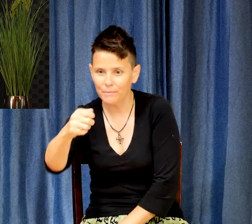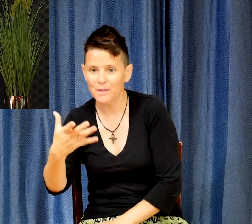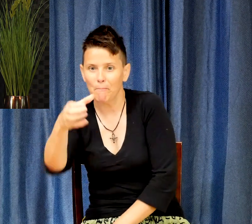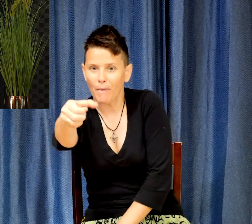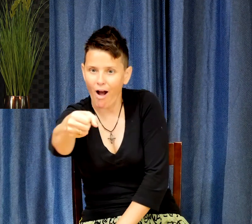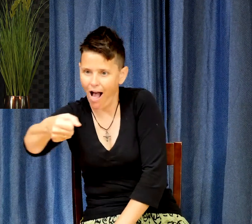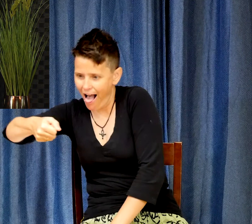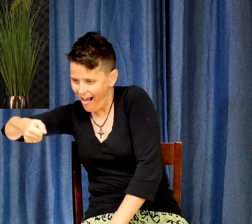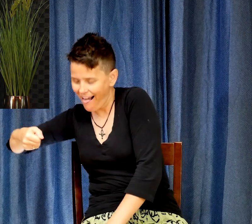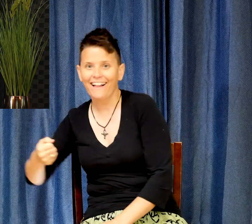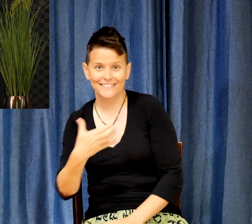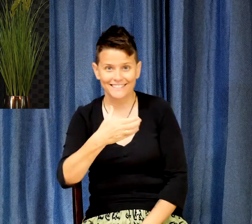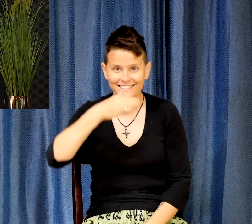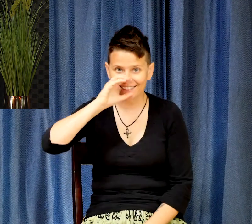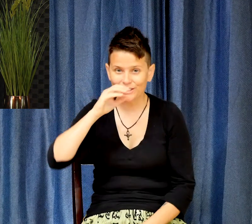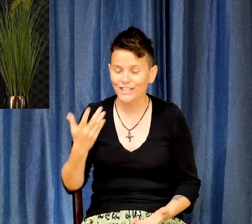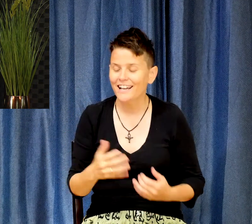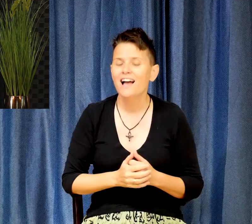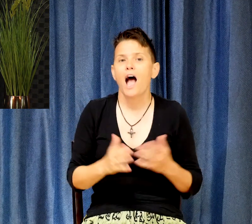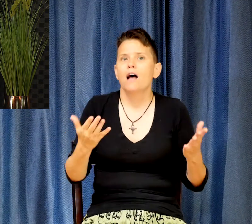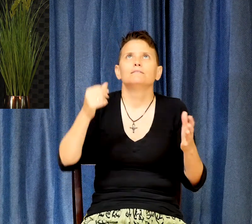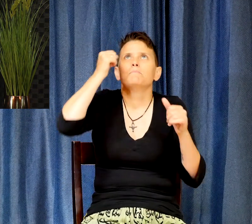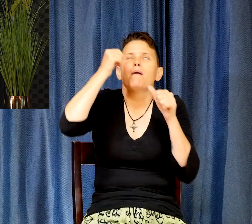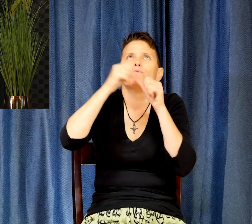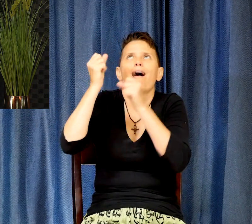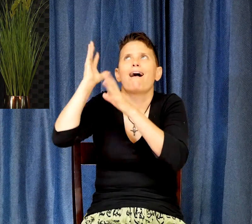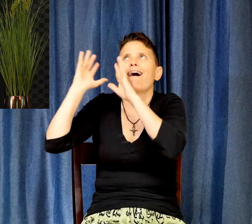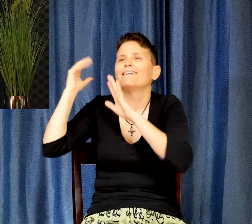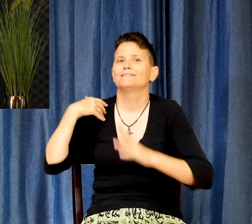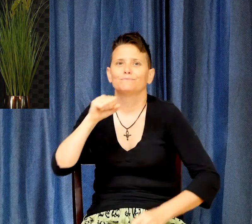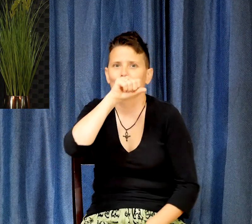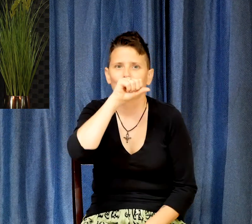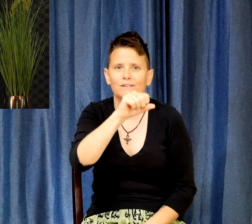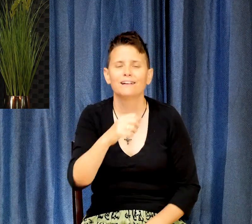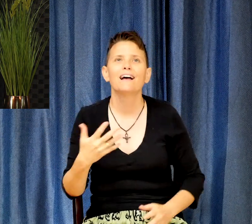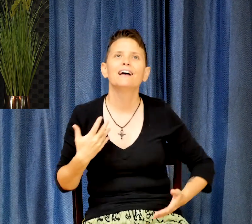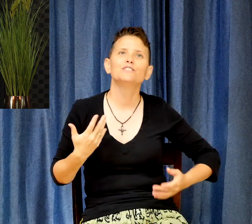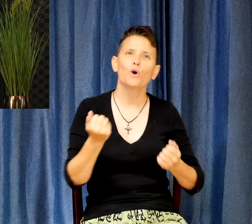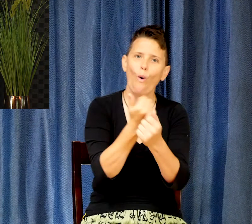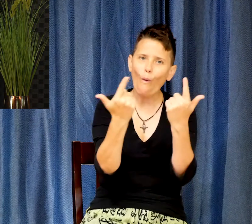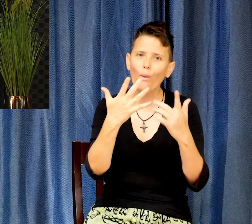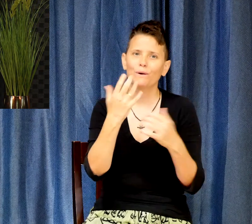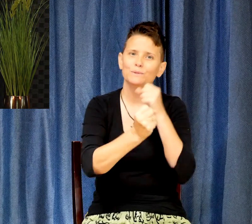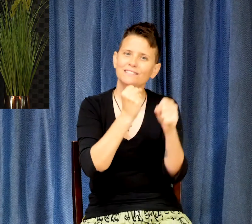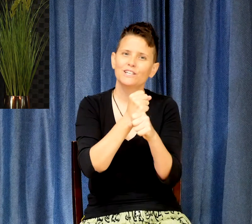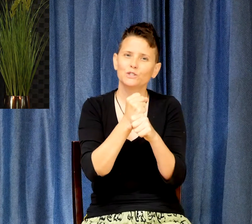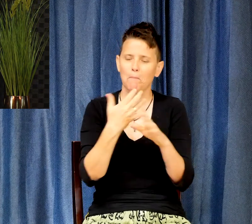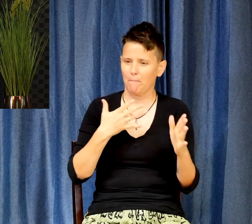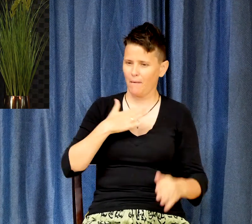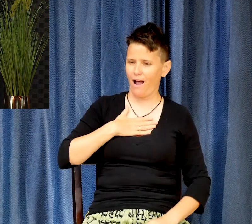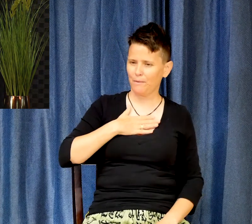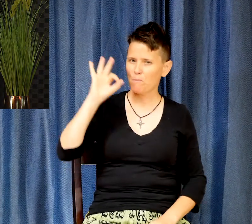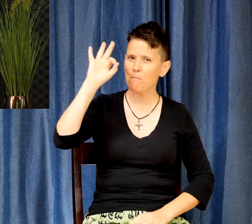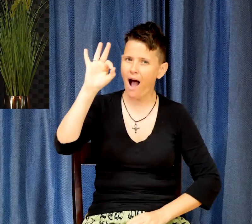I had so many memories of that. And in all those years, much to the dismay of my pastor, there's